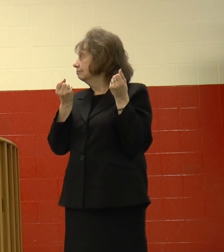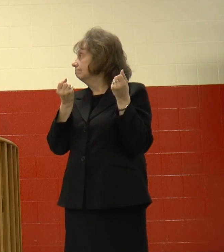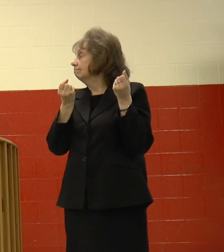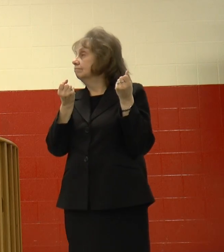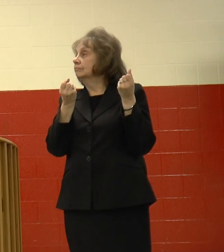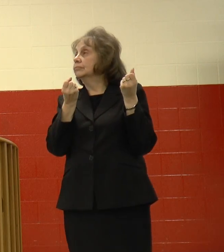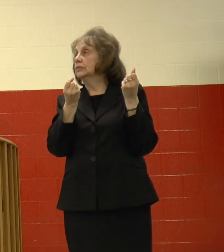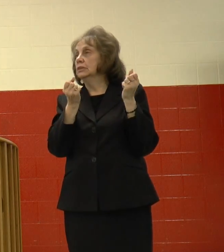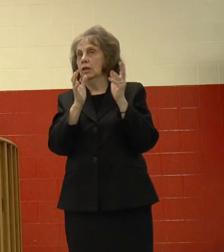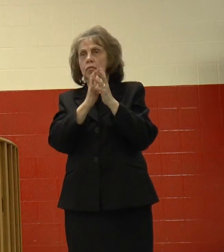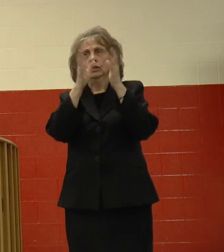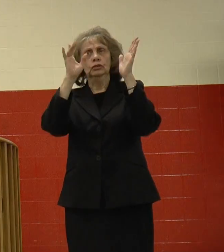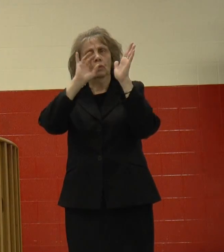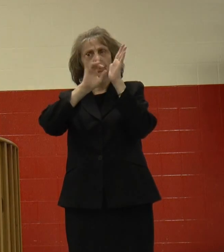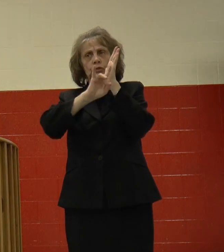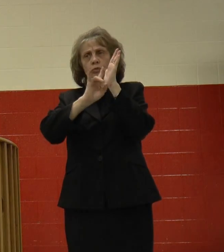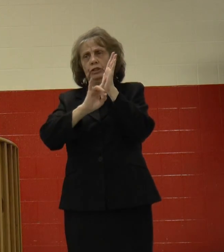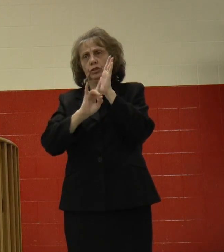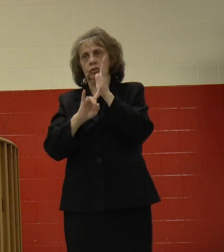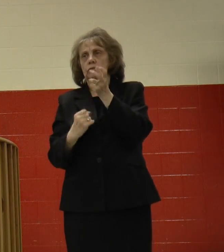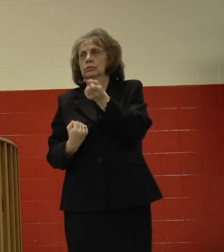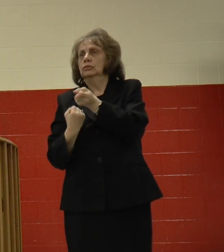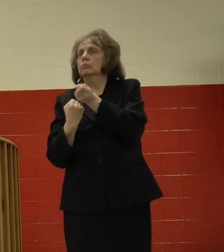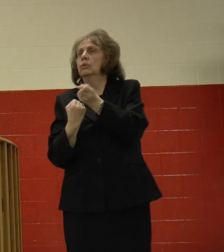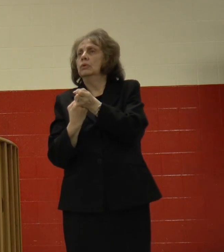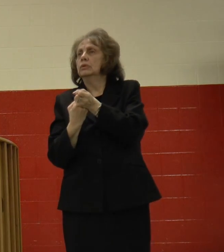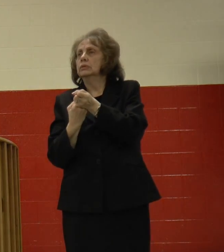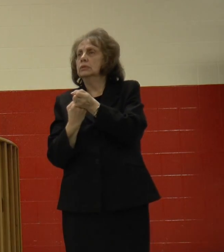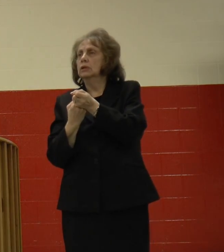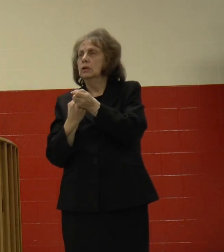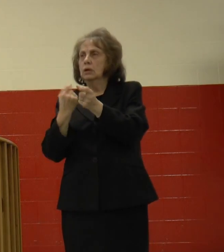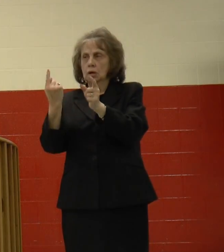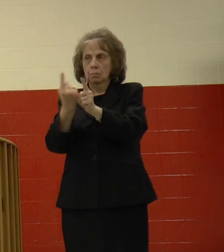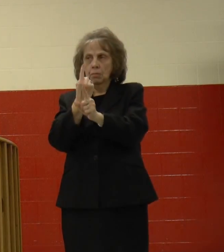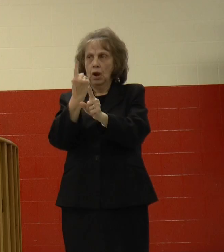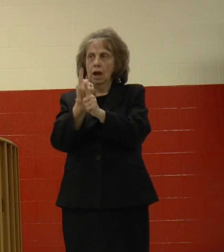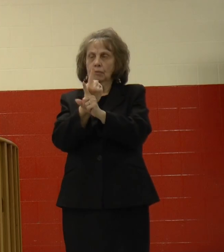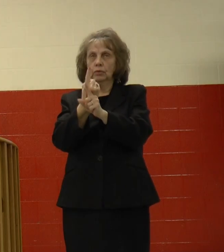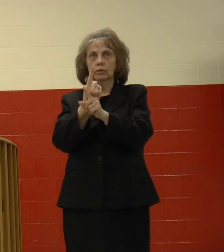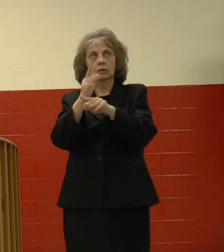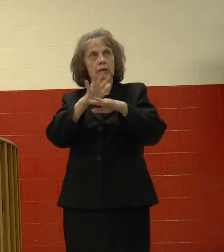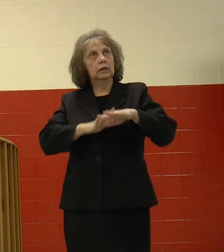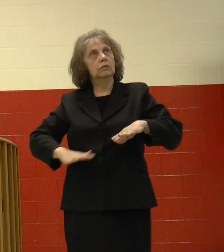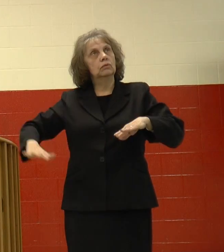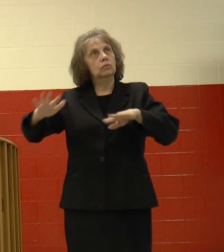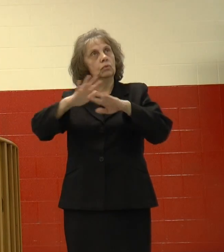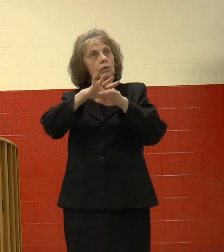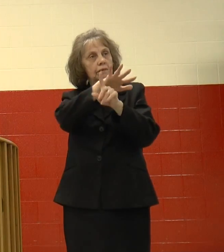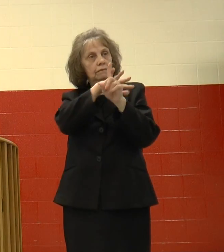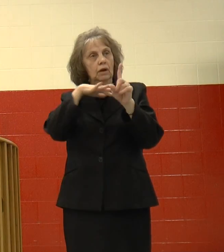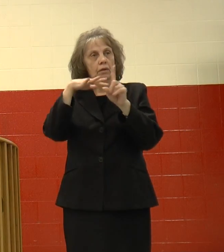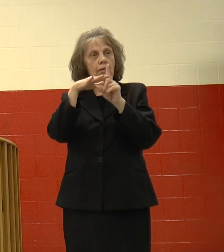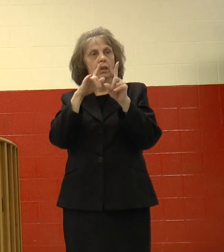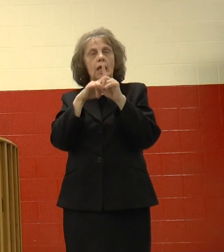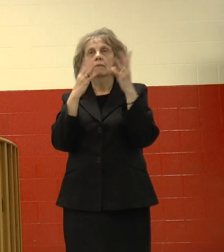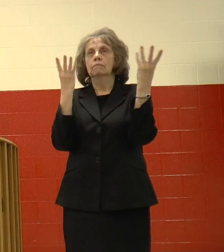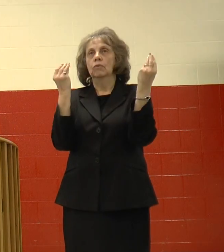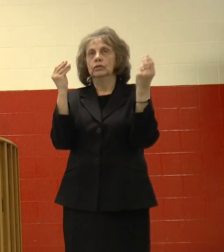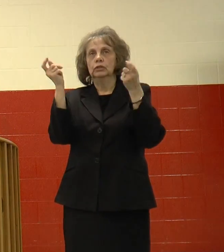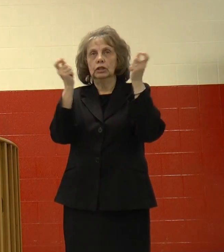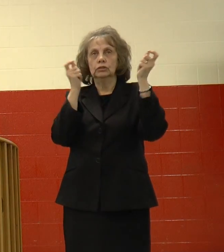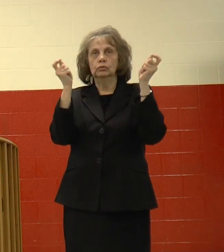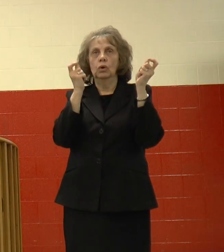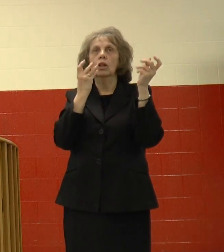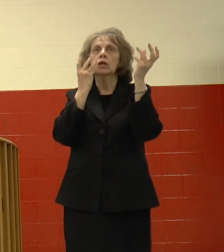There is so much research out there that supports that a proper indoor environment, things like moisture control,